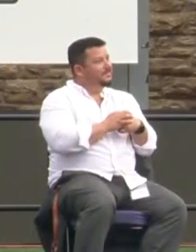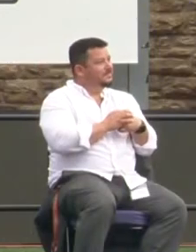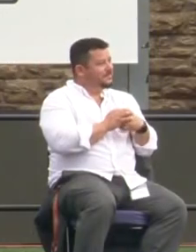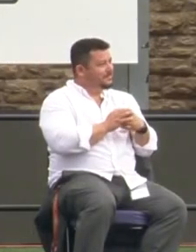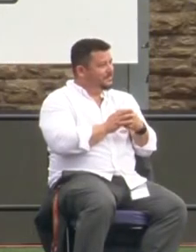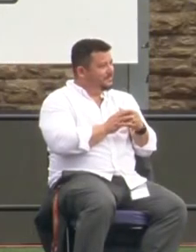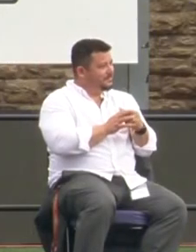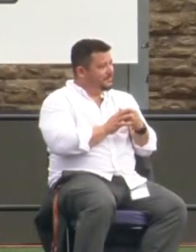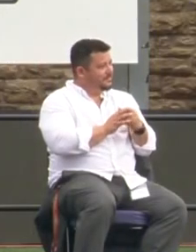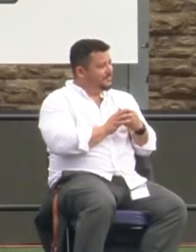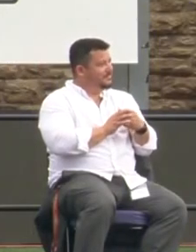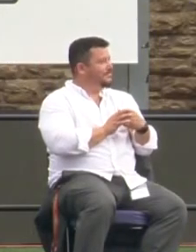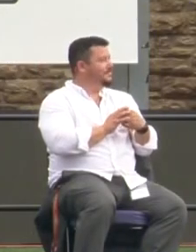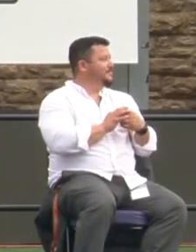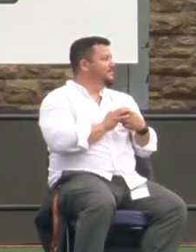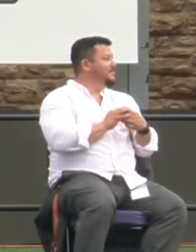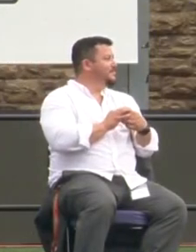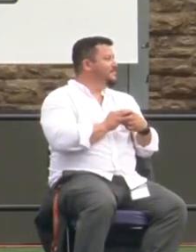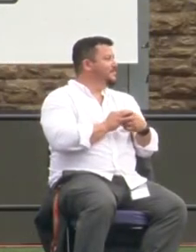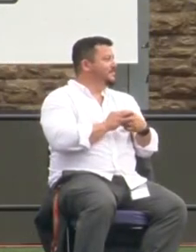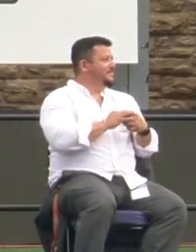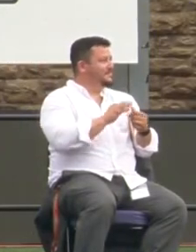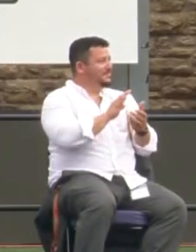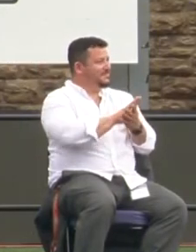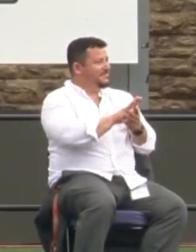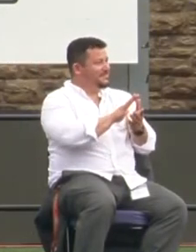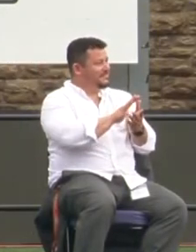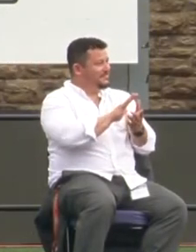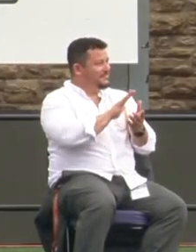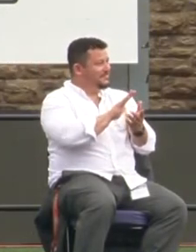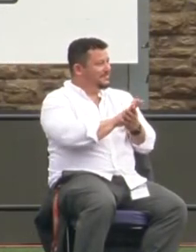Caitlin Anders.